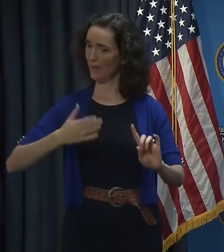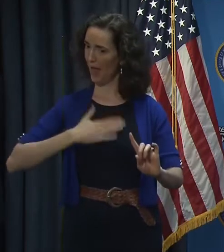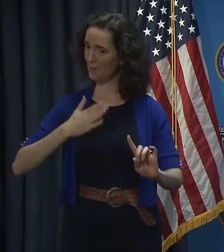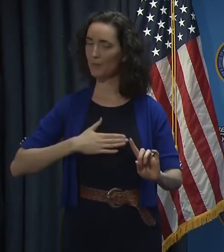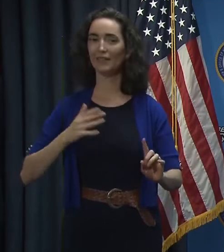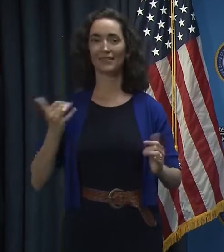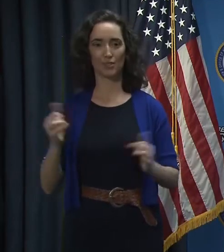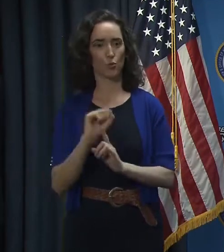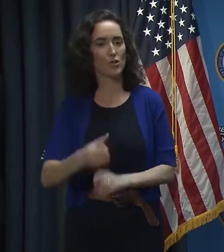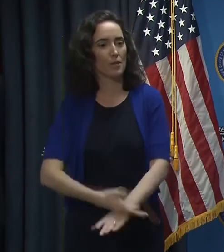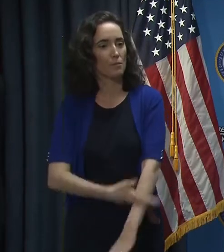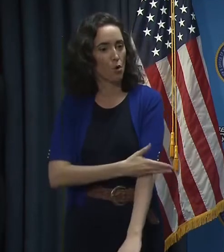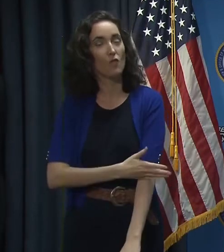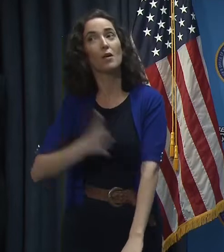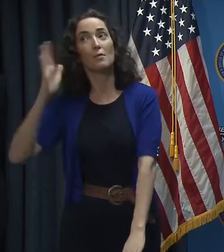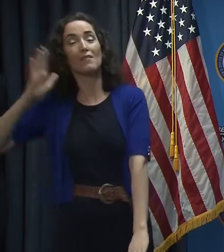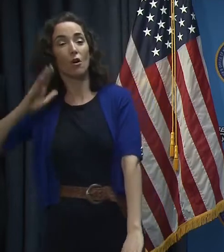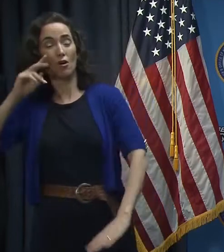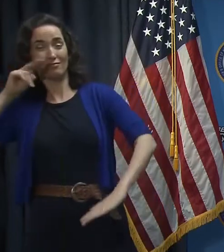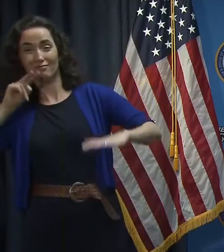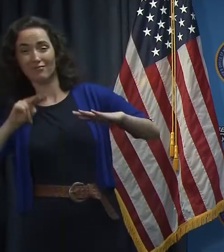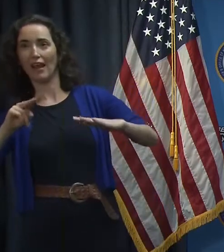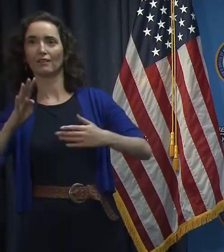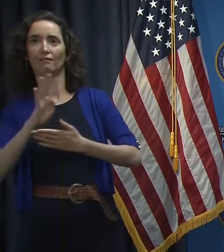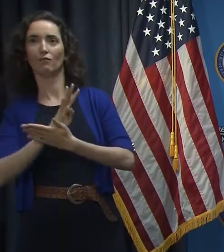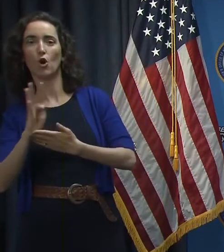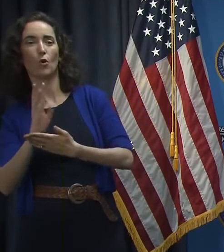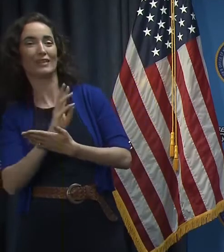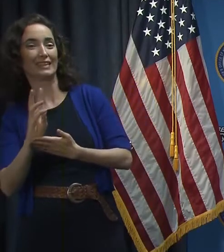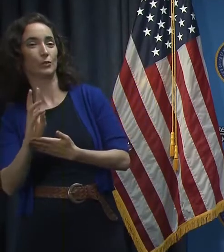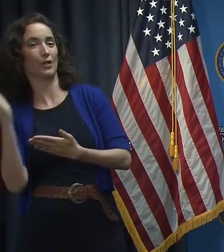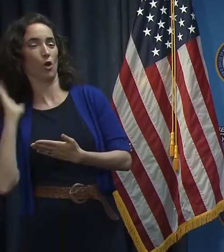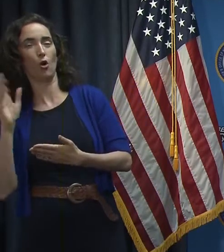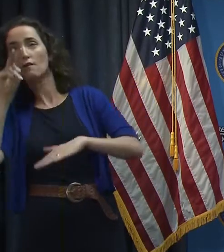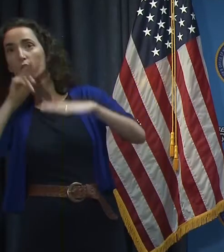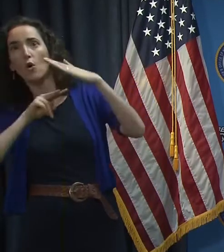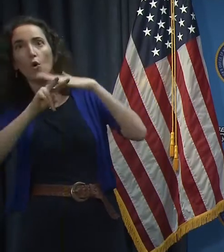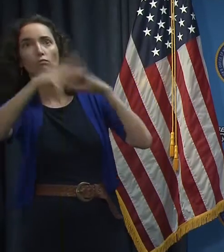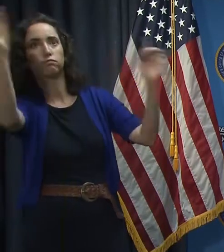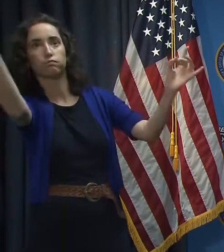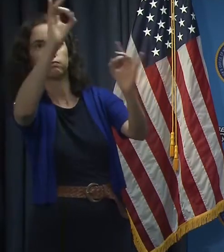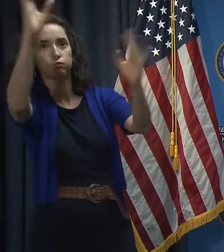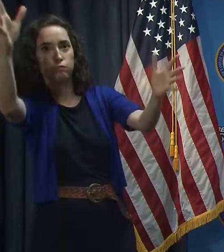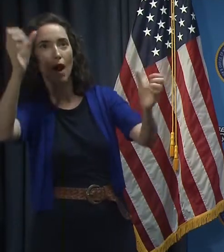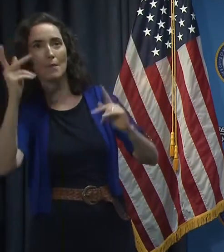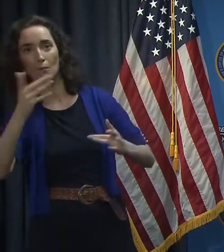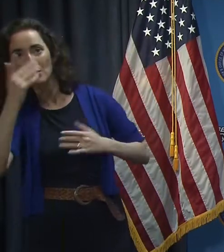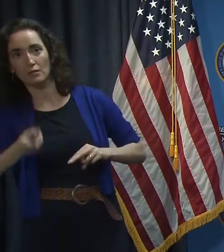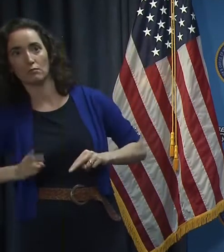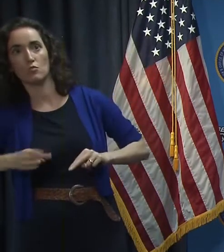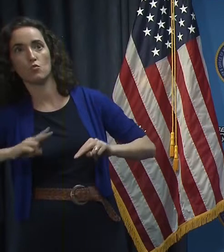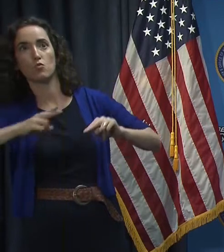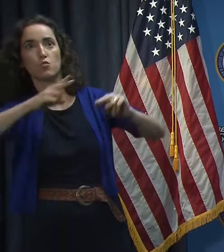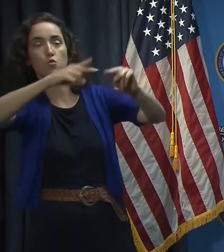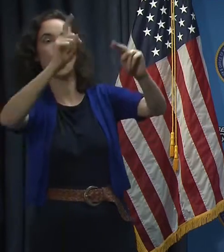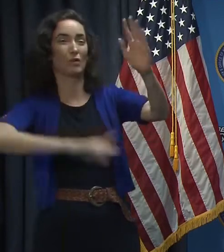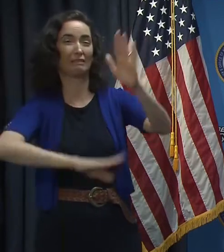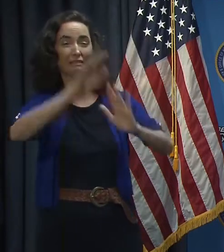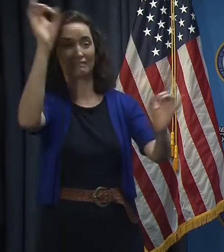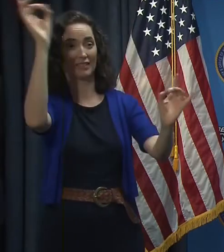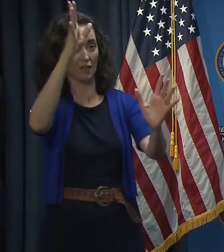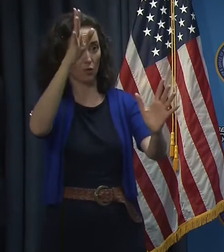much better place than we thought we might be if you go back 4, 5, 6 weeks and you look at the case growth and so forth. And again,